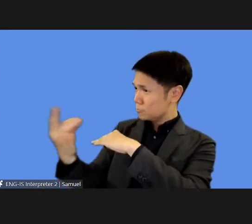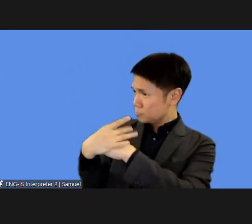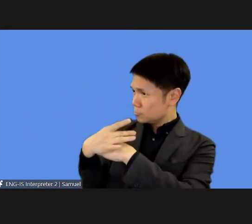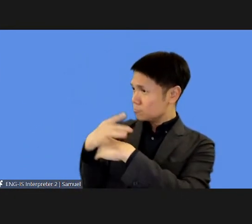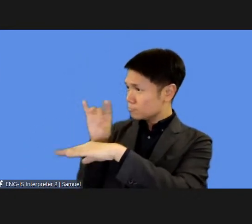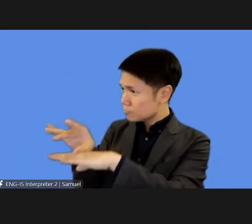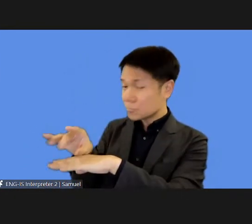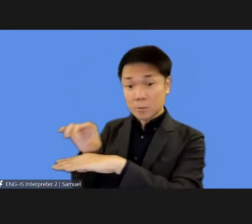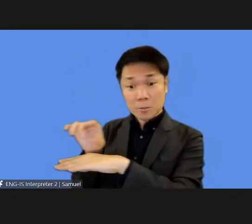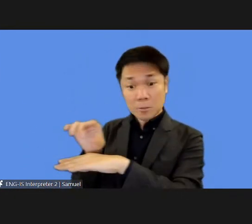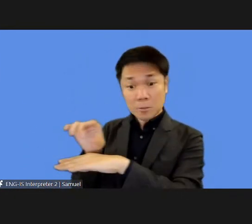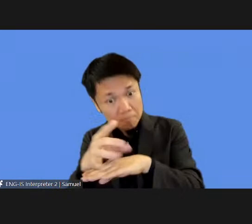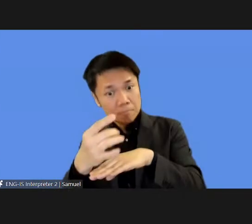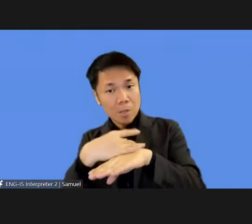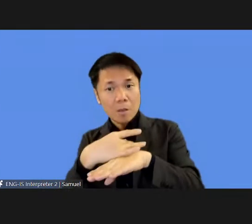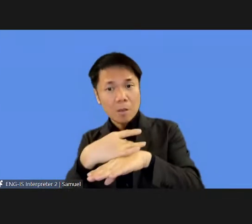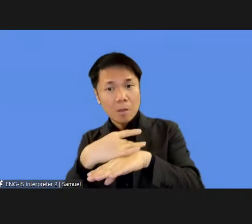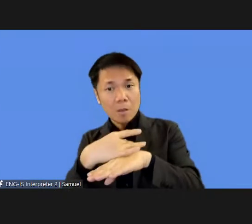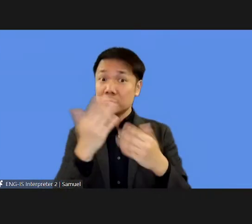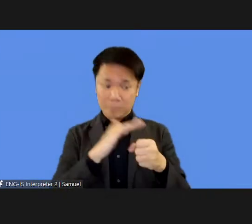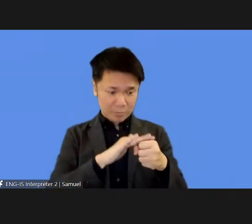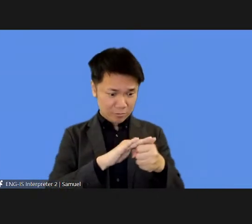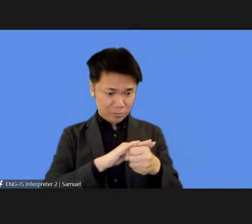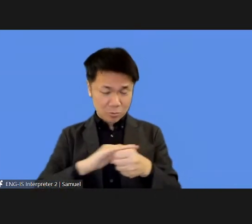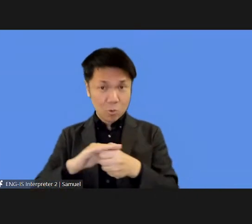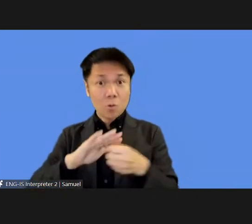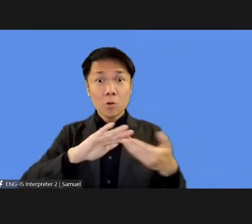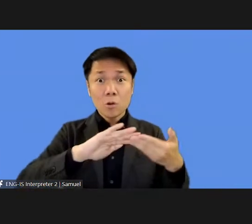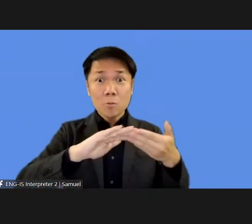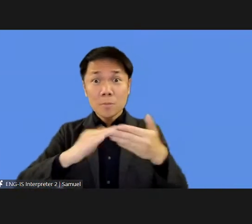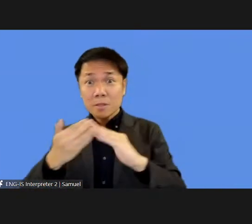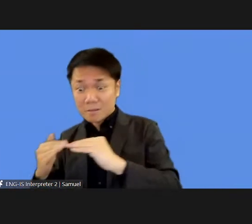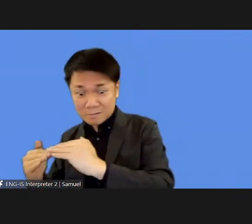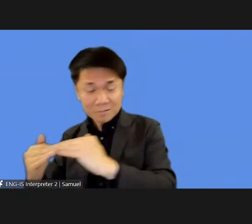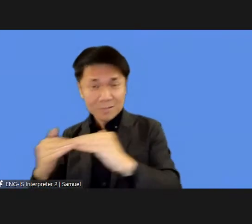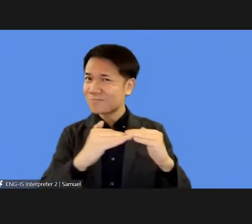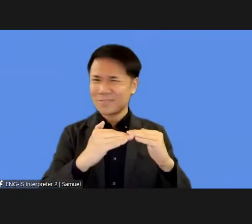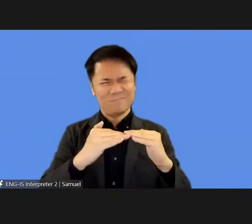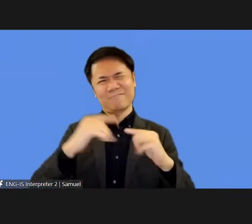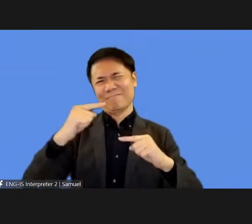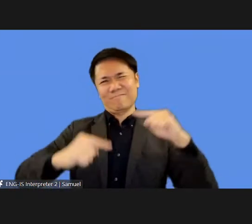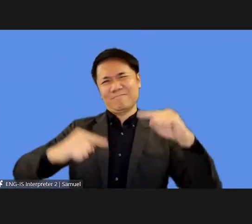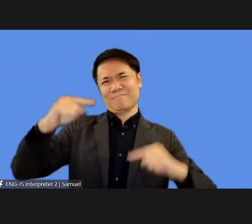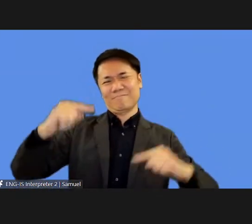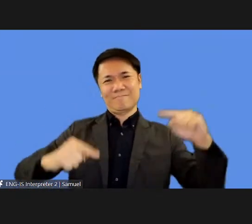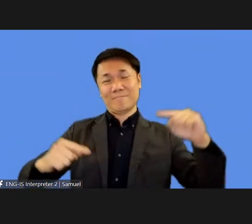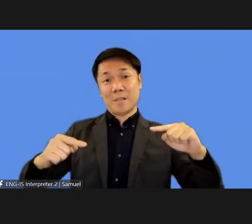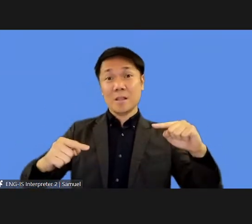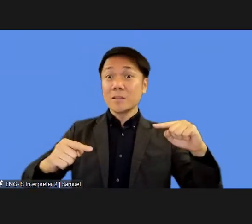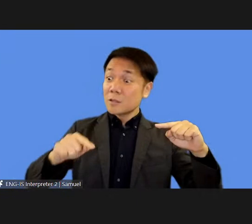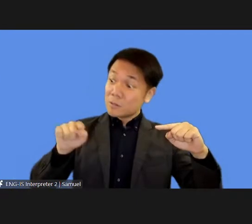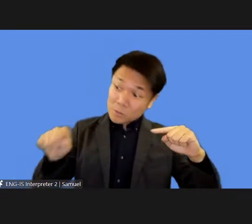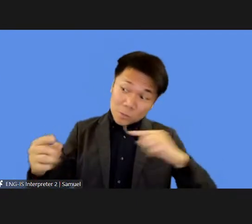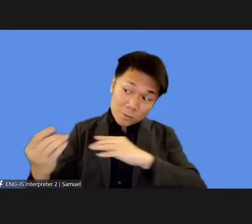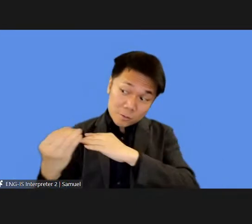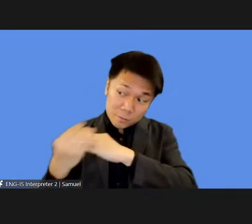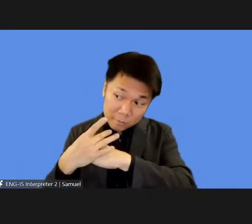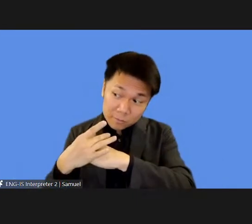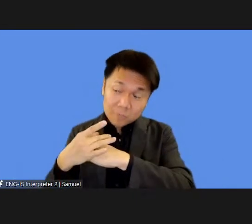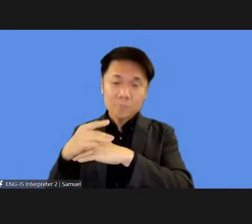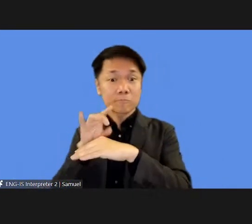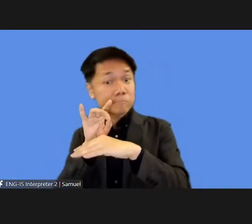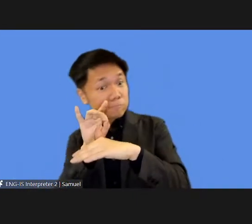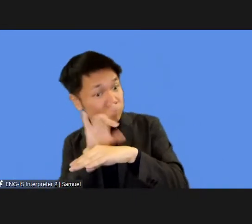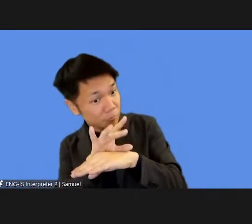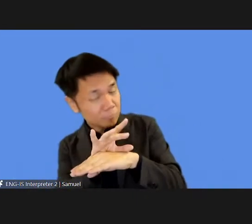local governments are at the same level. So therefore, what is needed is to learn from each other with regards to our shortcomings and